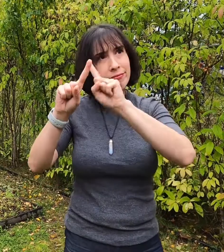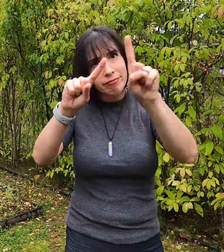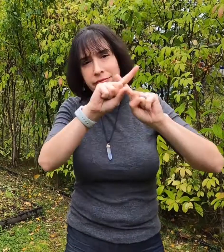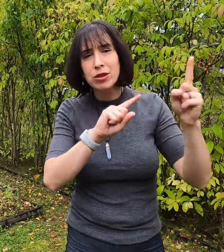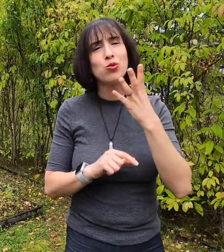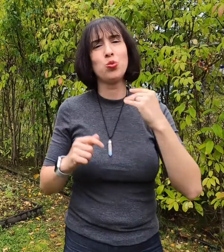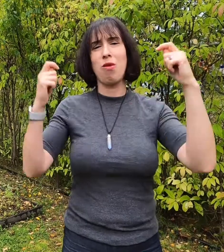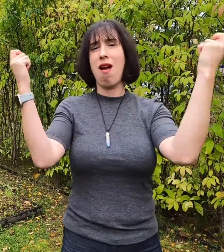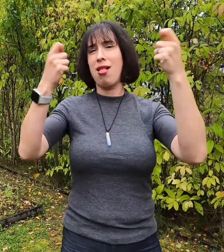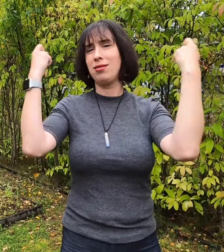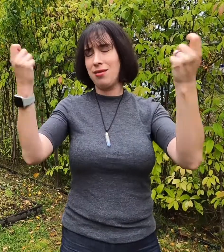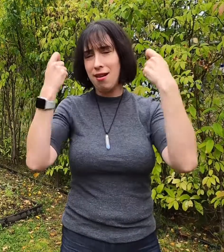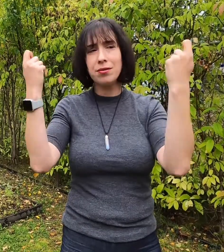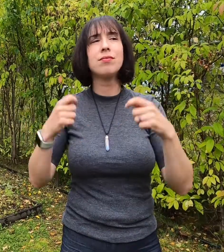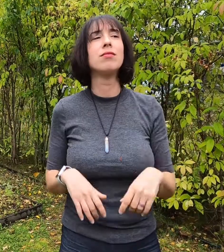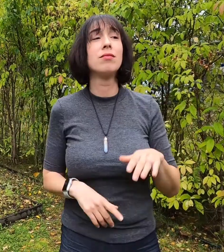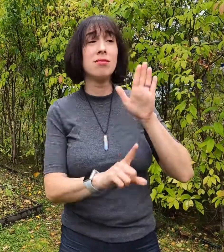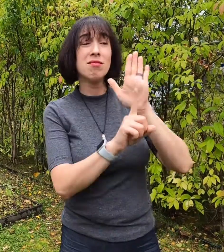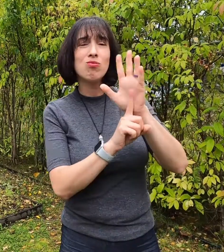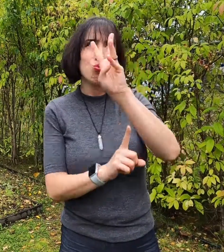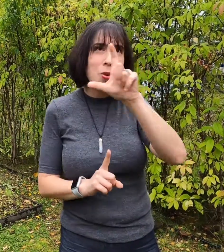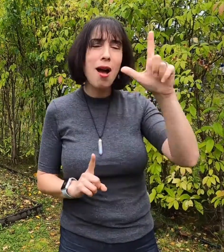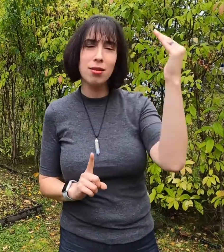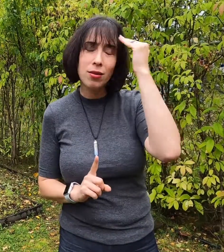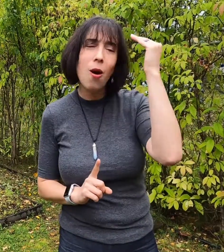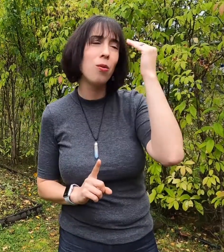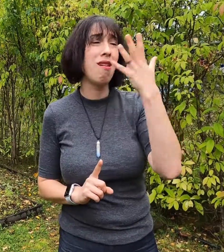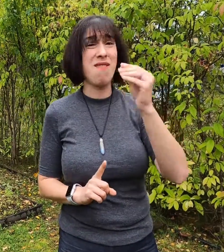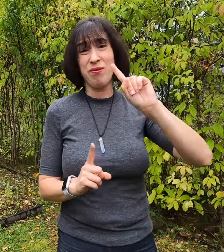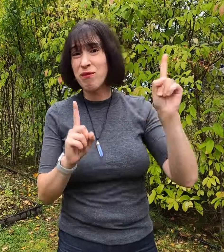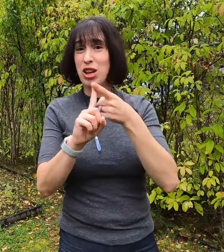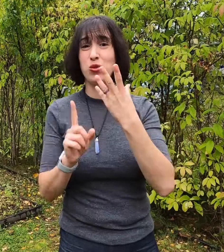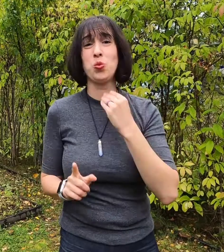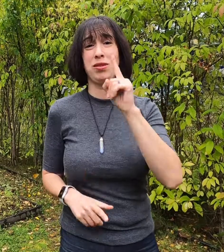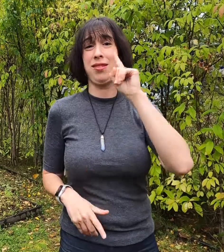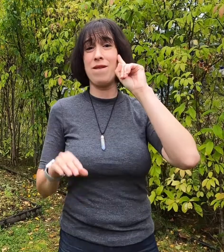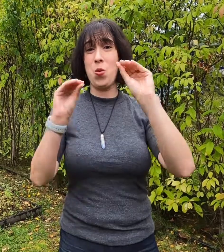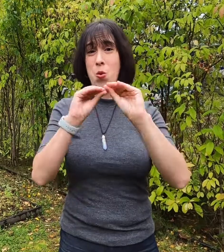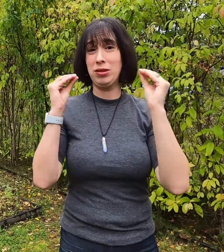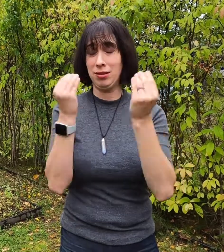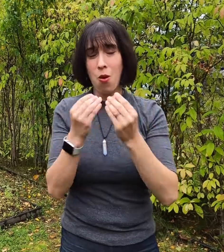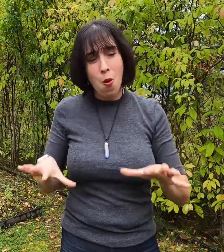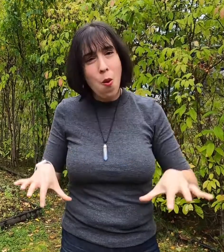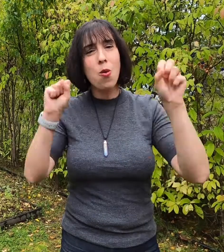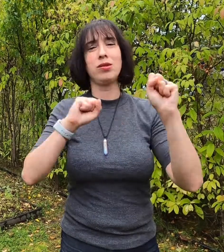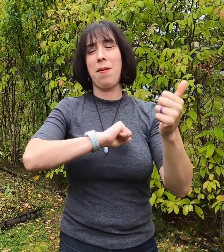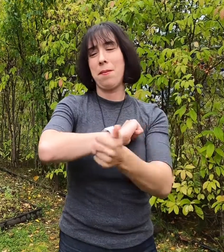Deaf Community Center. And they would have Jewish high holiday events, and several of